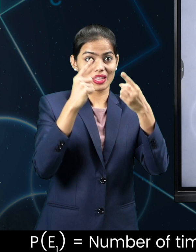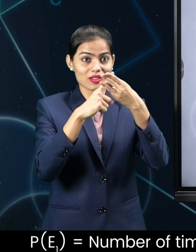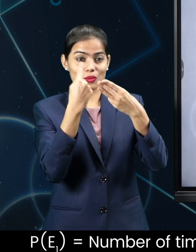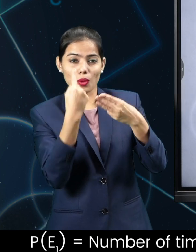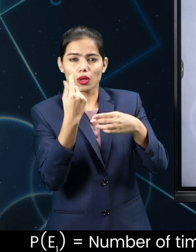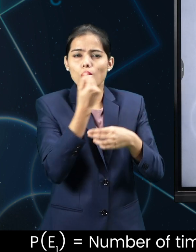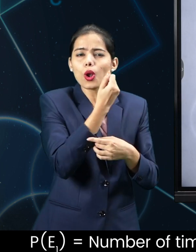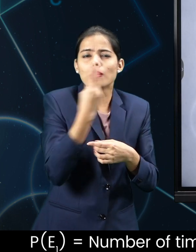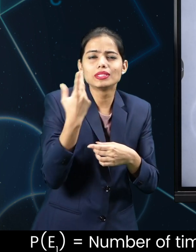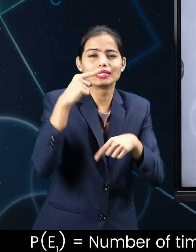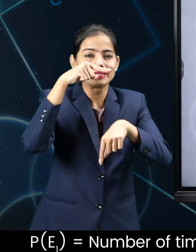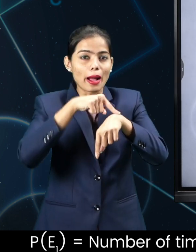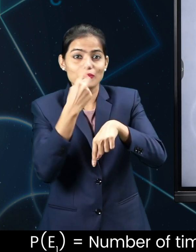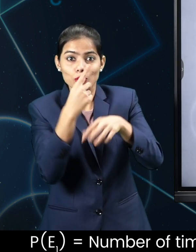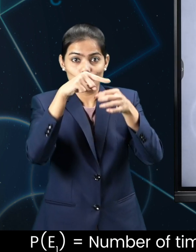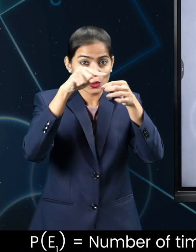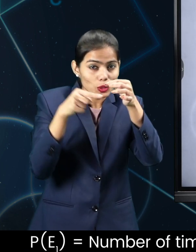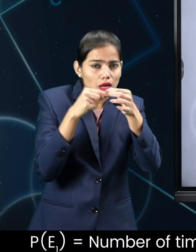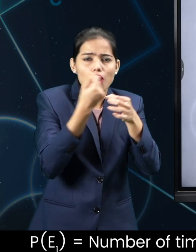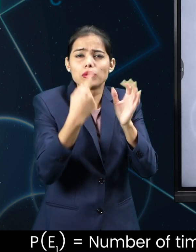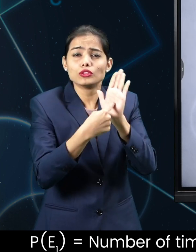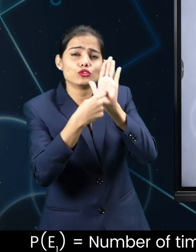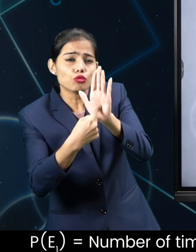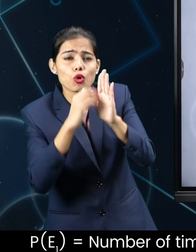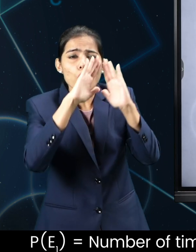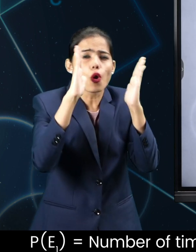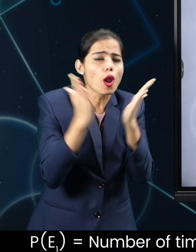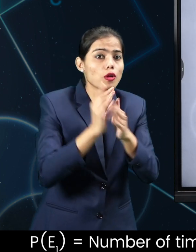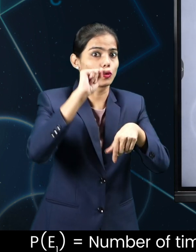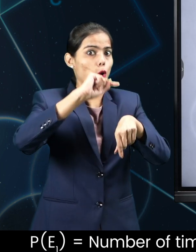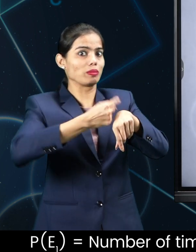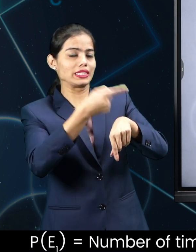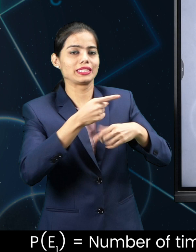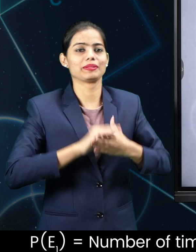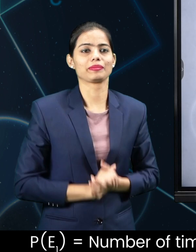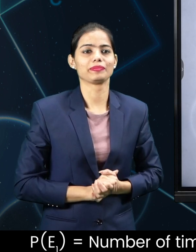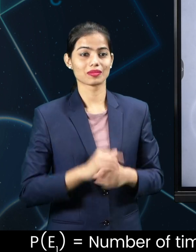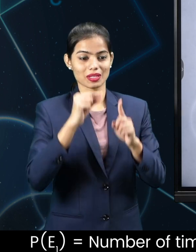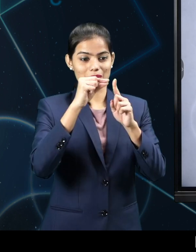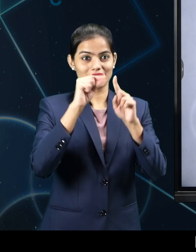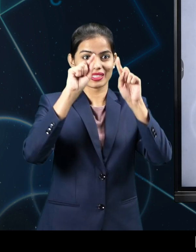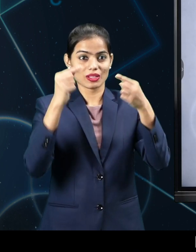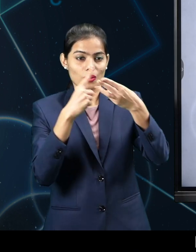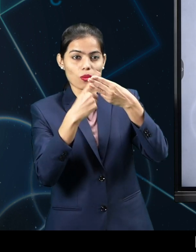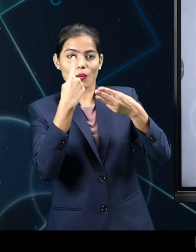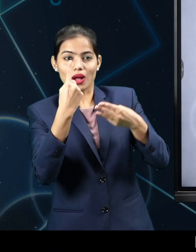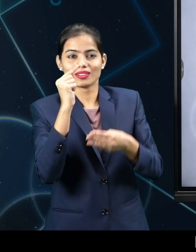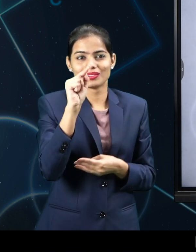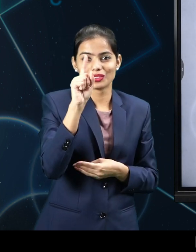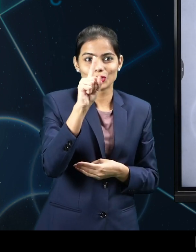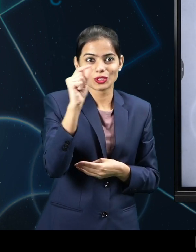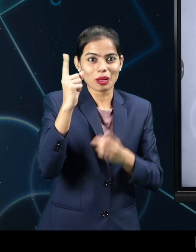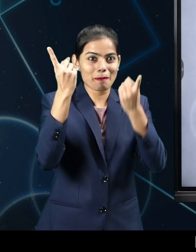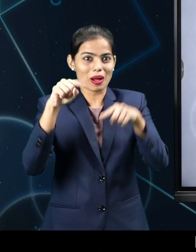P of E1 is equal to number of times 2 heads appeared by total number of trials. P of E1 is